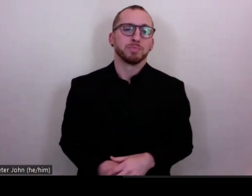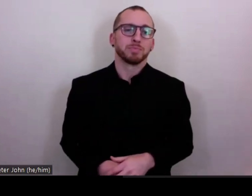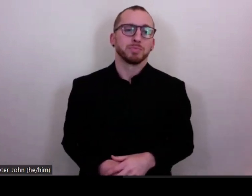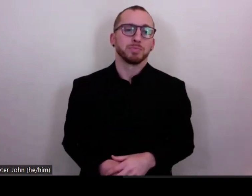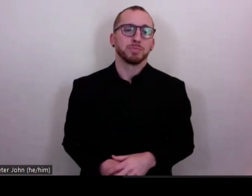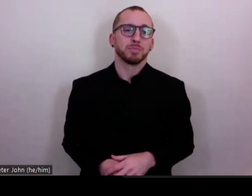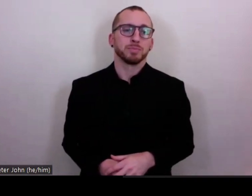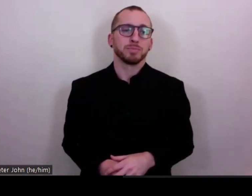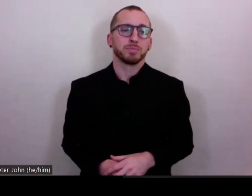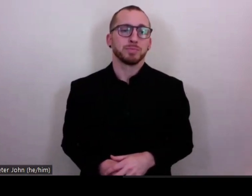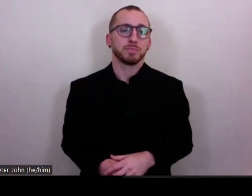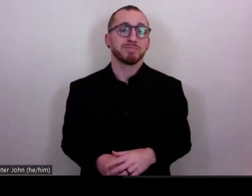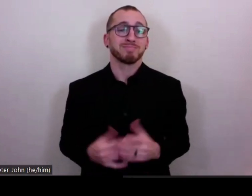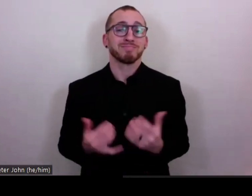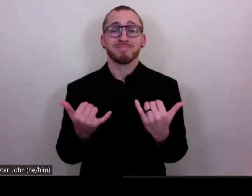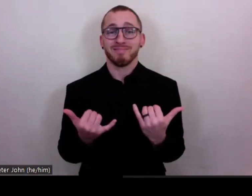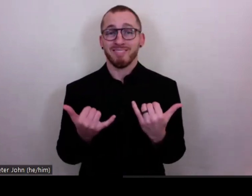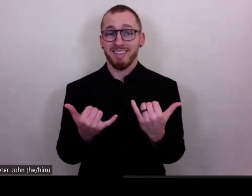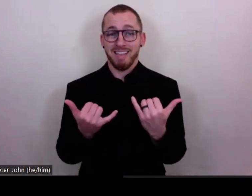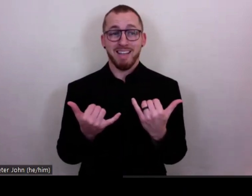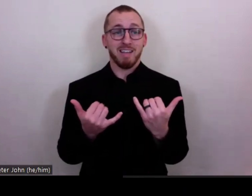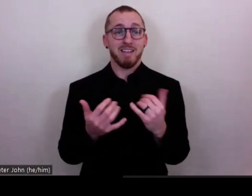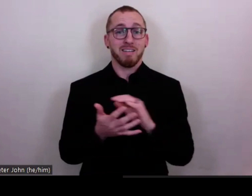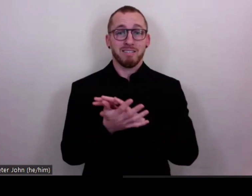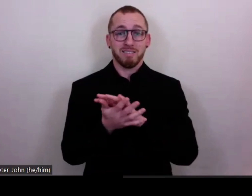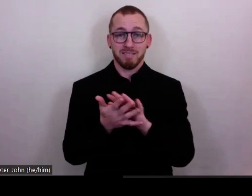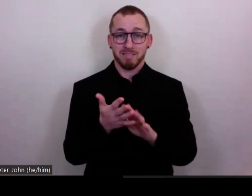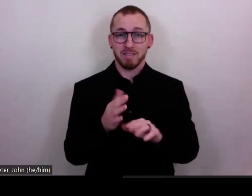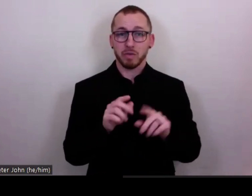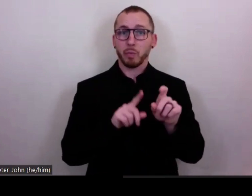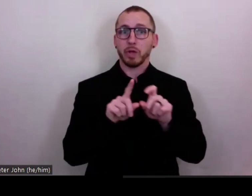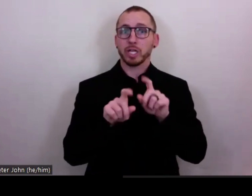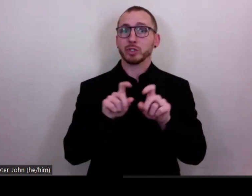So the questions that are